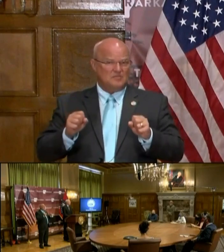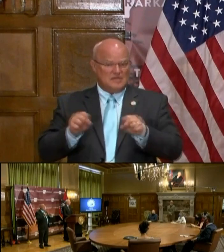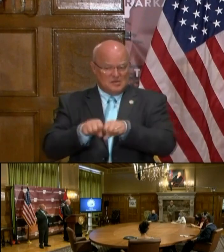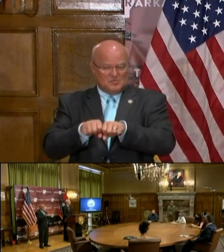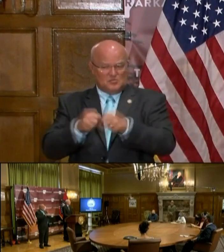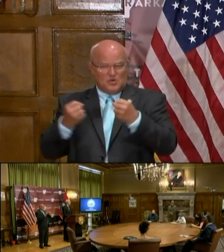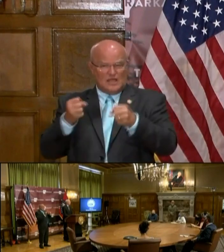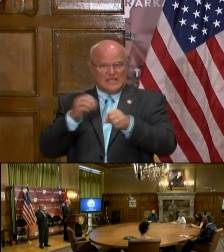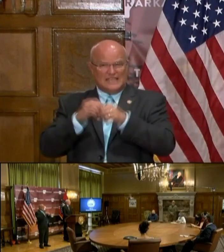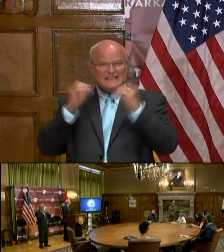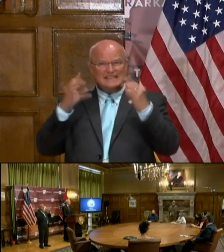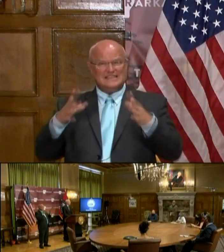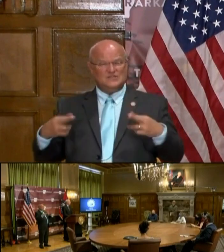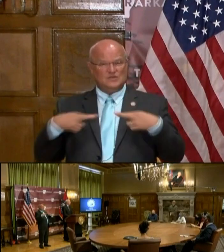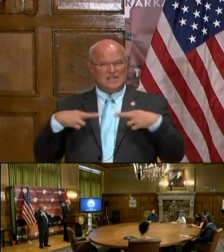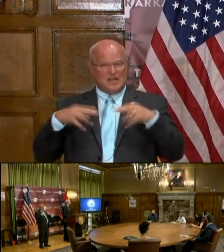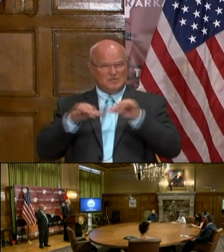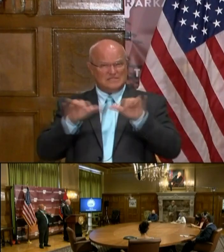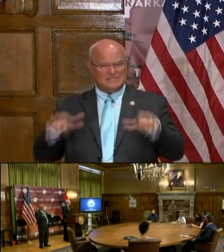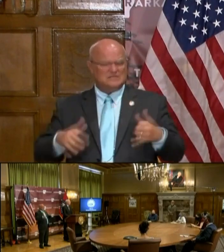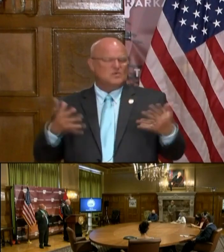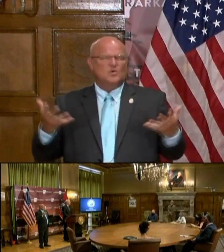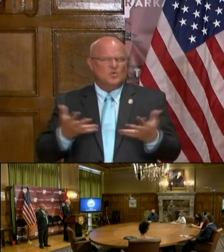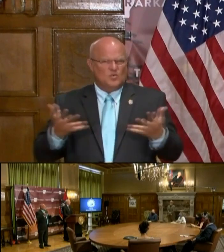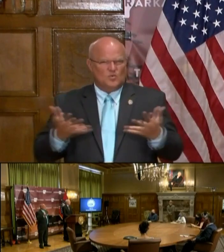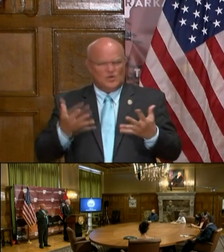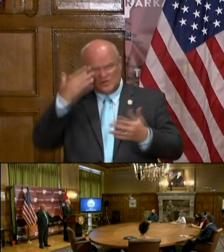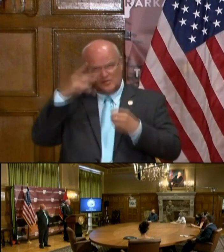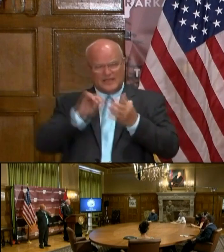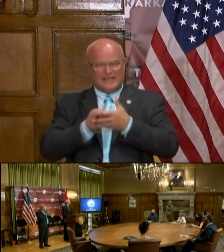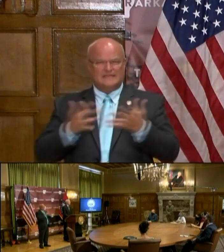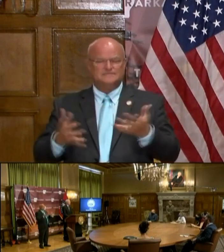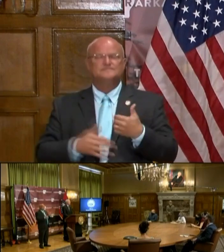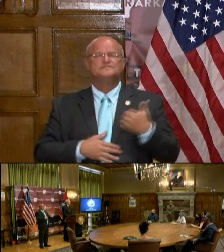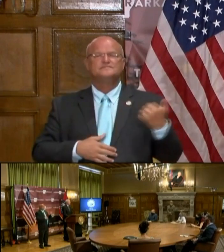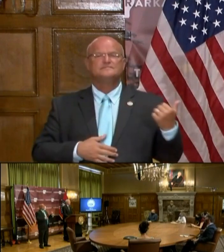of the teacher retirement system. What do you know about